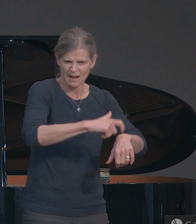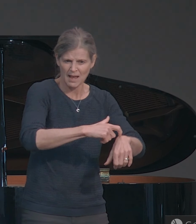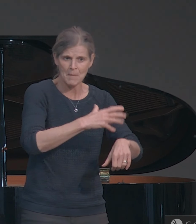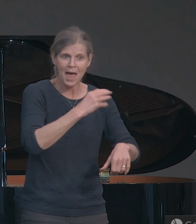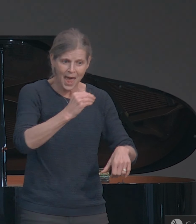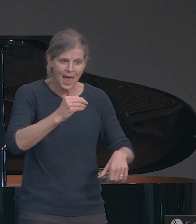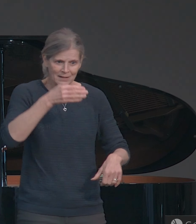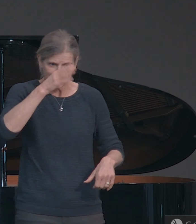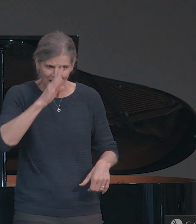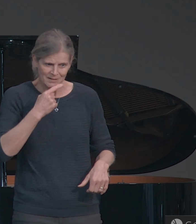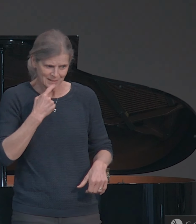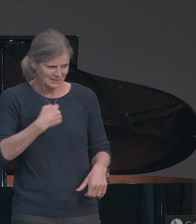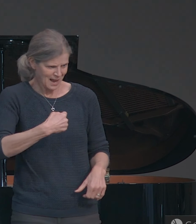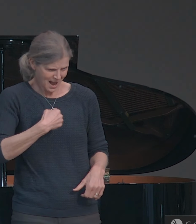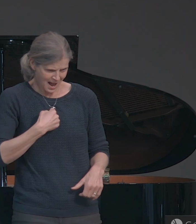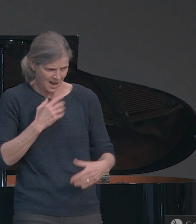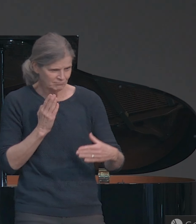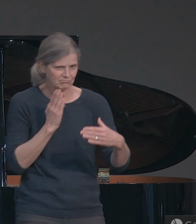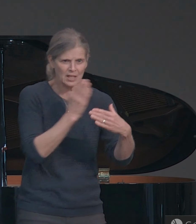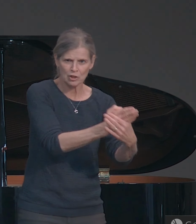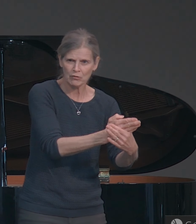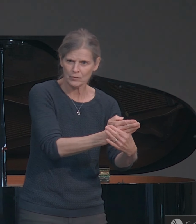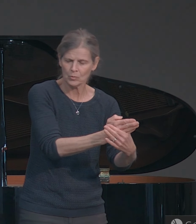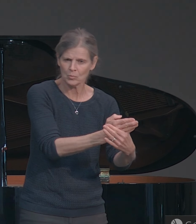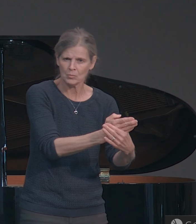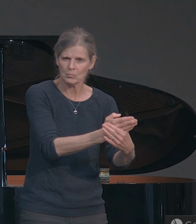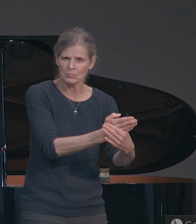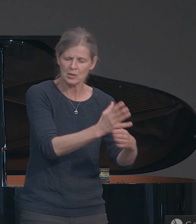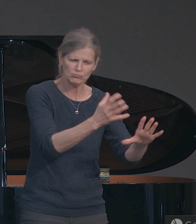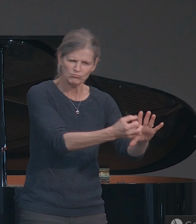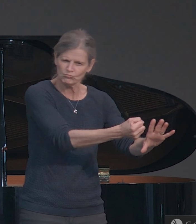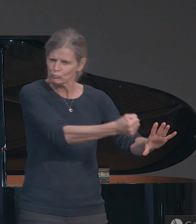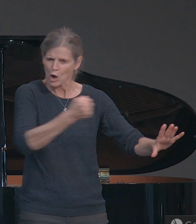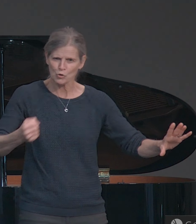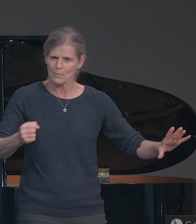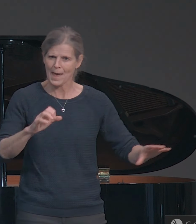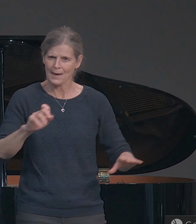I intervened and redeemed you.